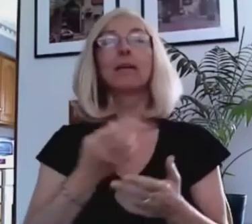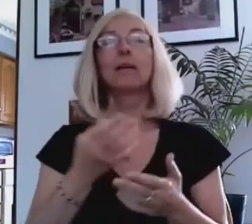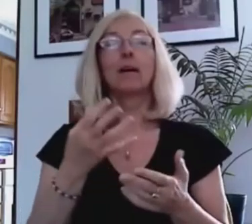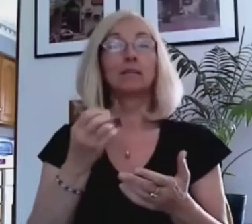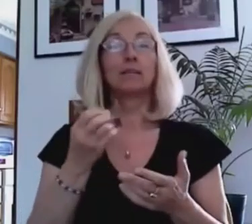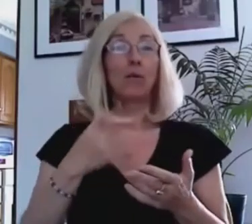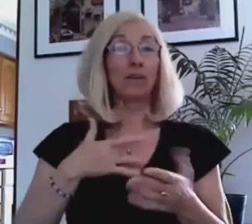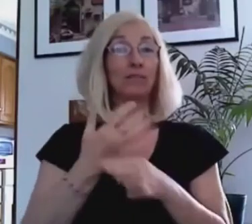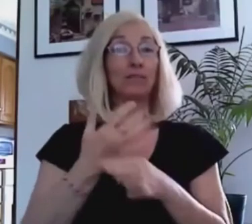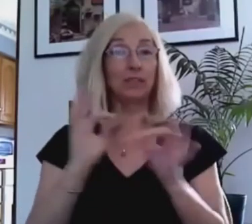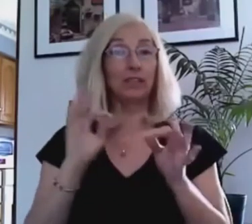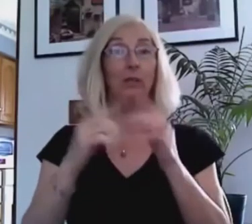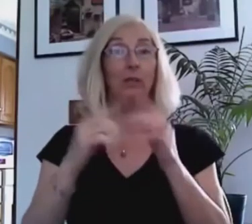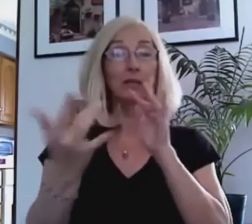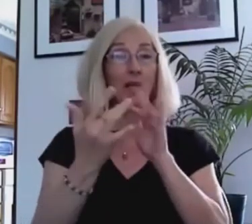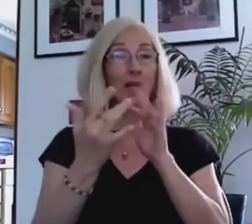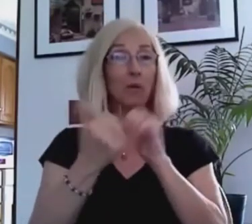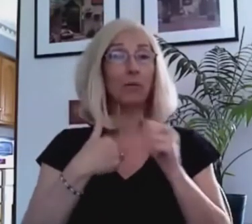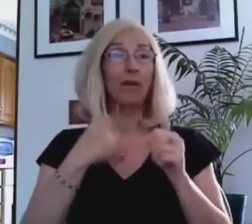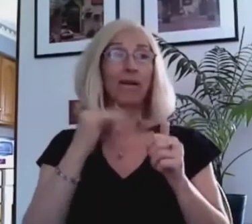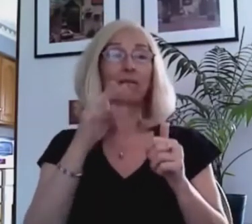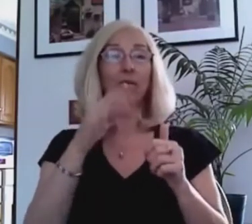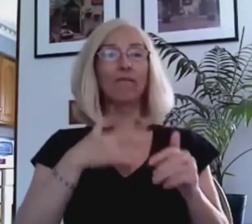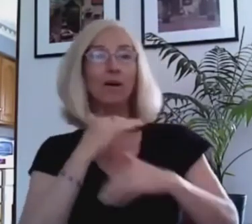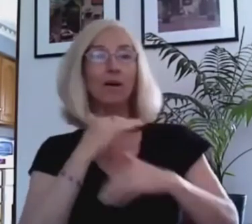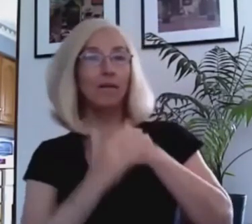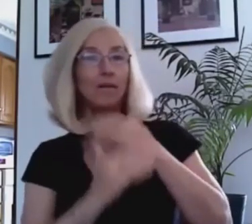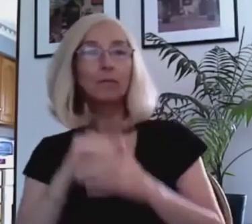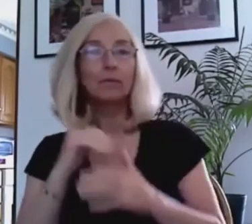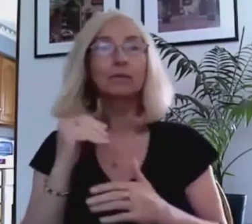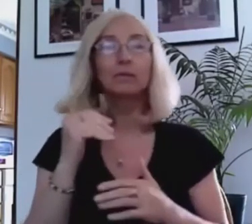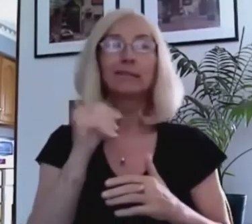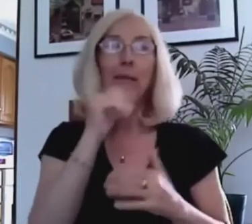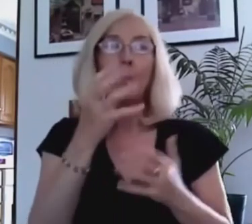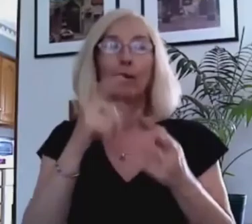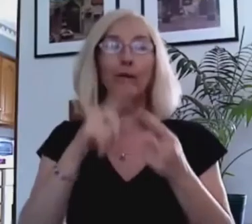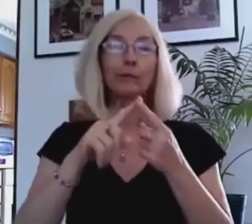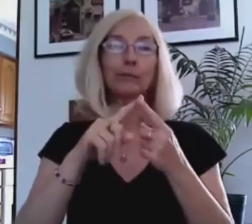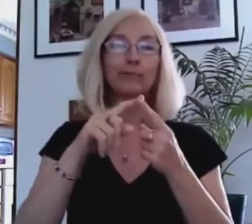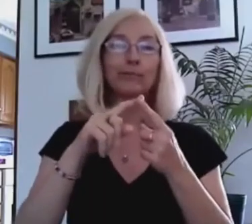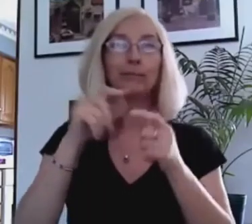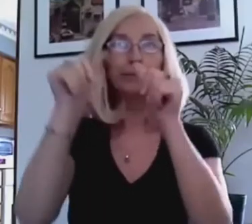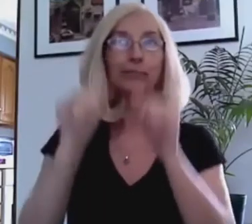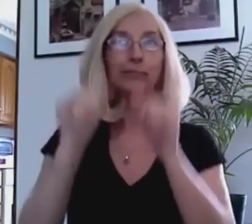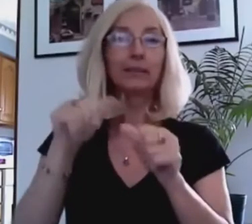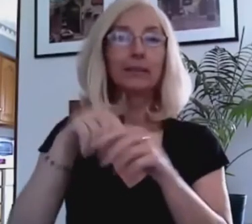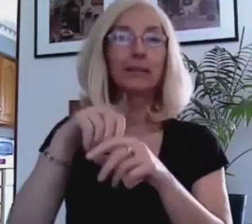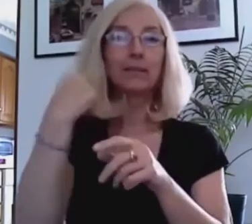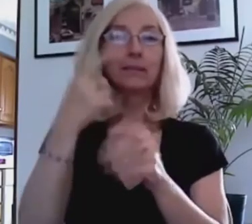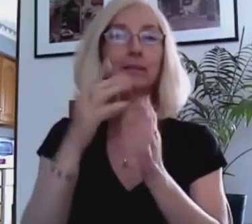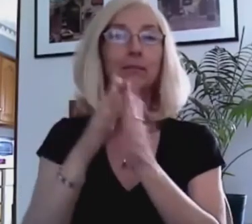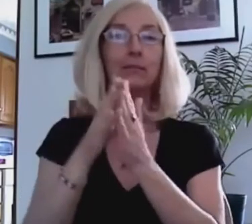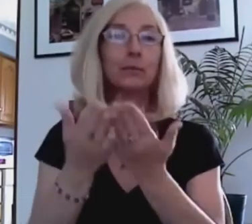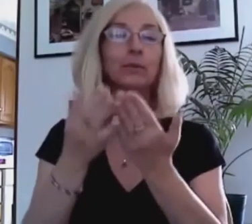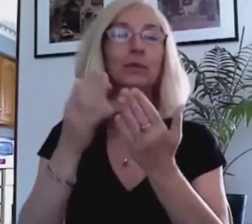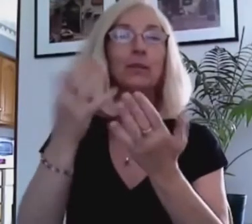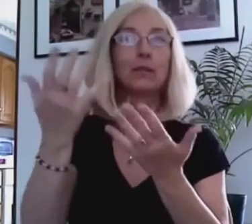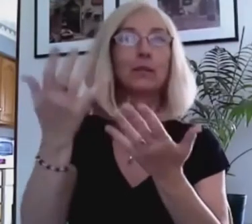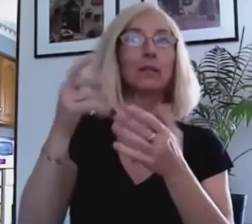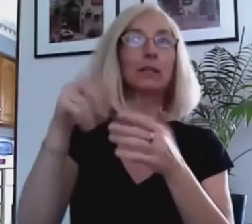of vegetarianism that you're accustomed to. But again, feel free to contact me. I hope